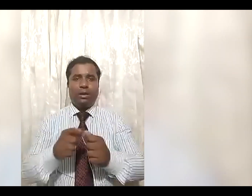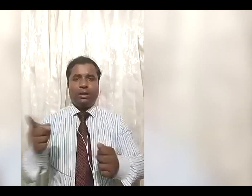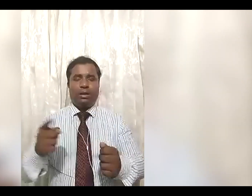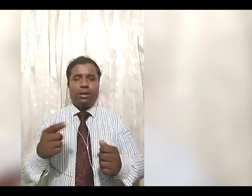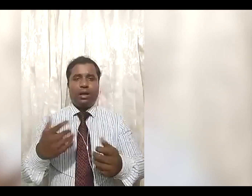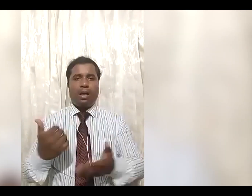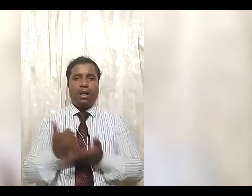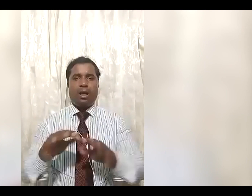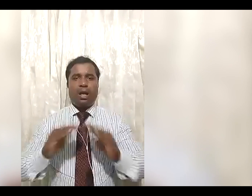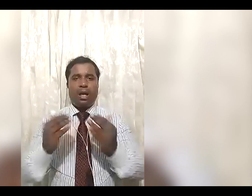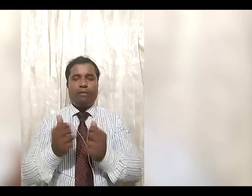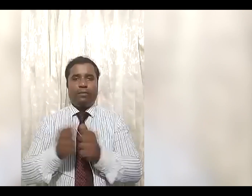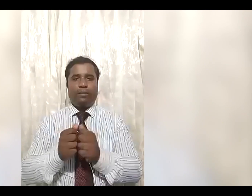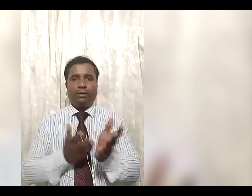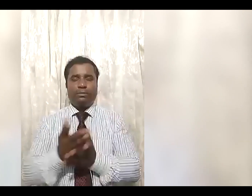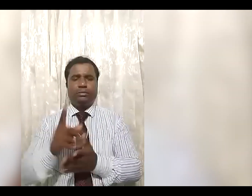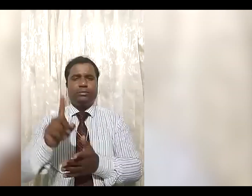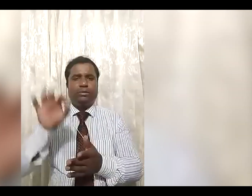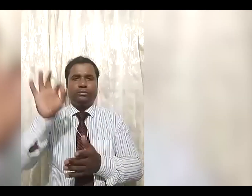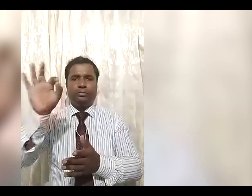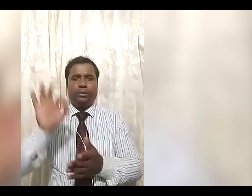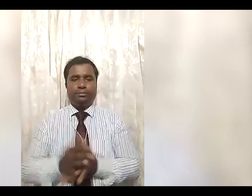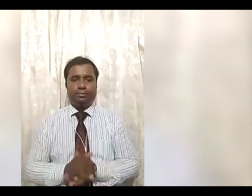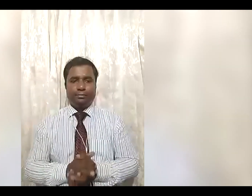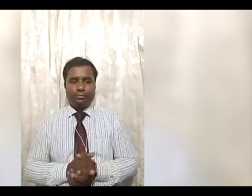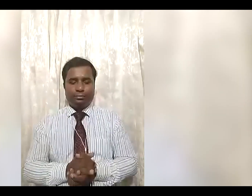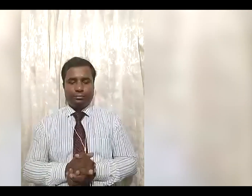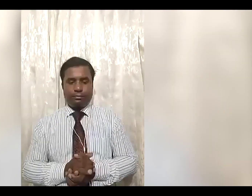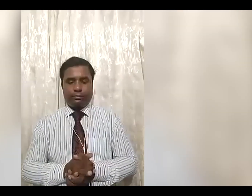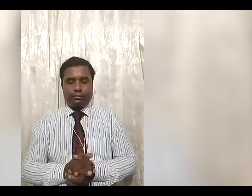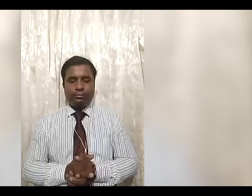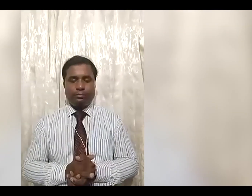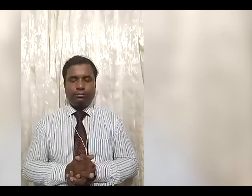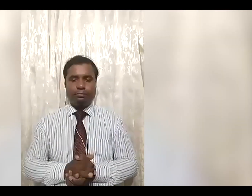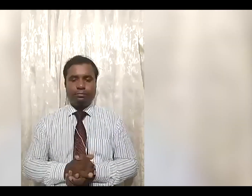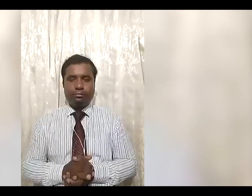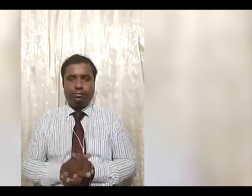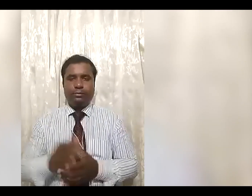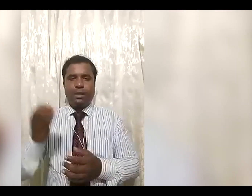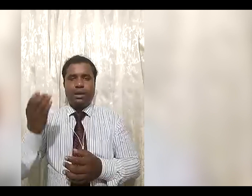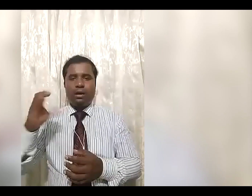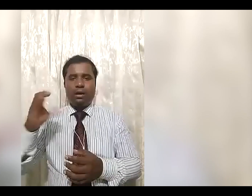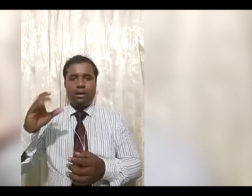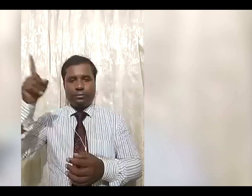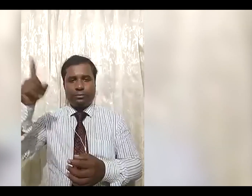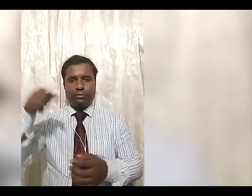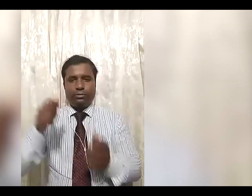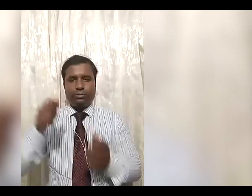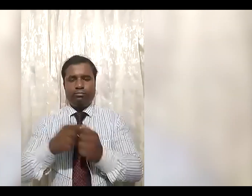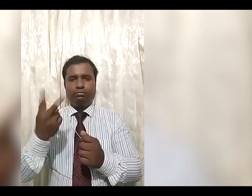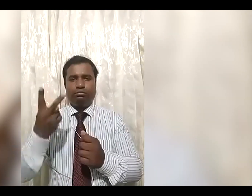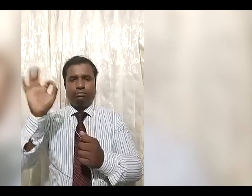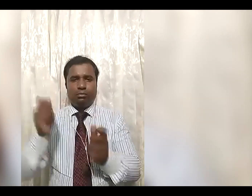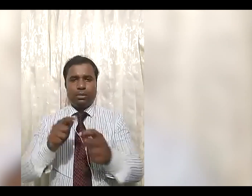Organization's estimate of 15% globally. And Canada has similar numbers in the 22% range. The UK has